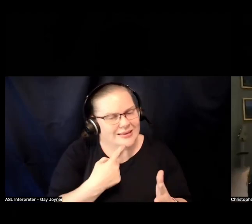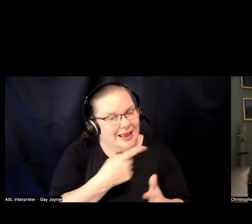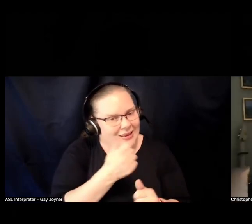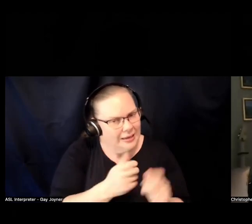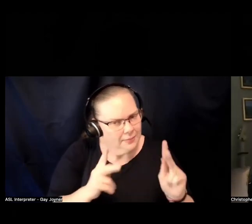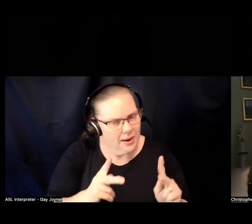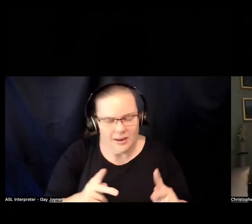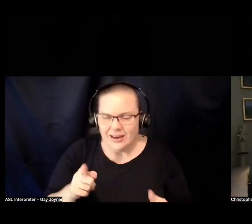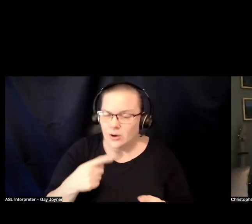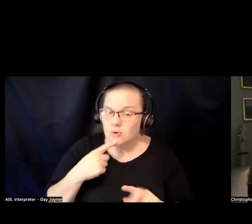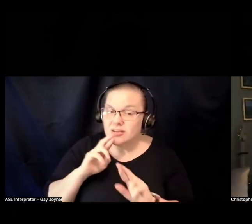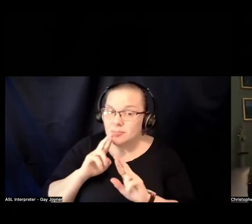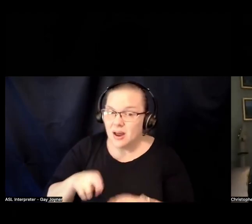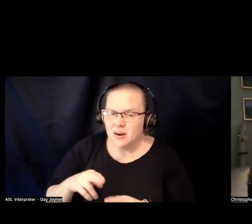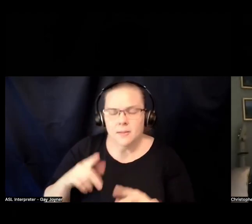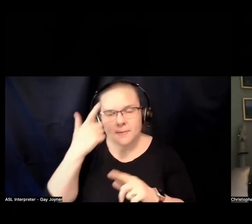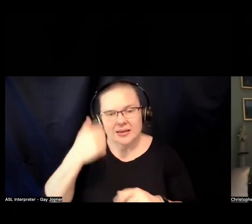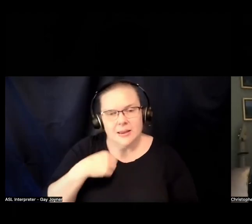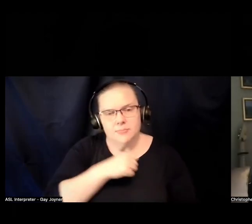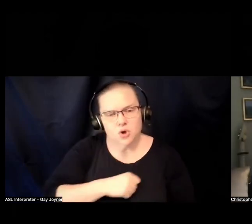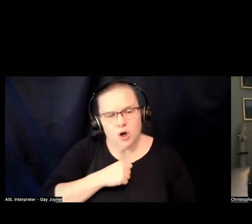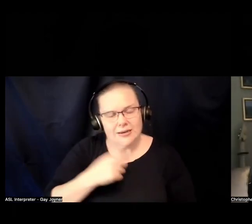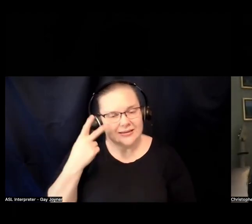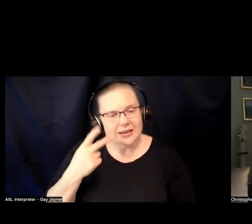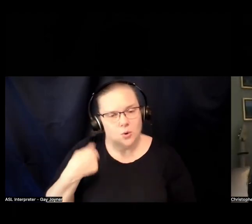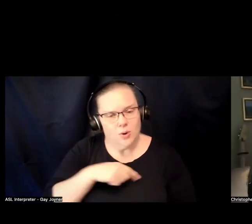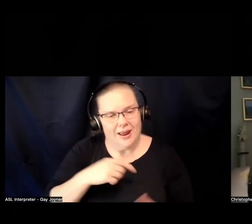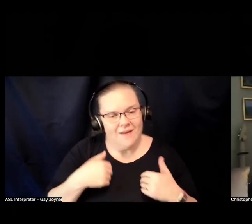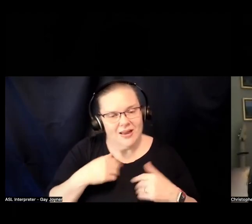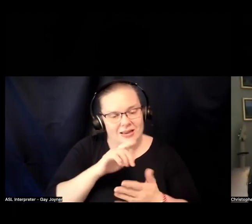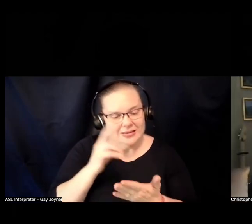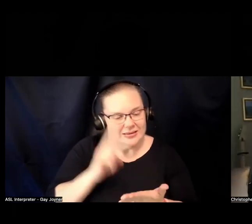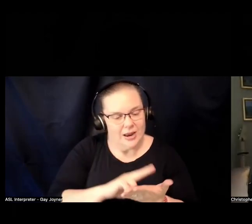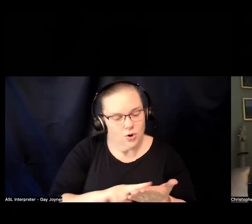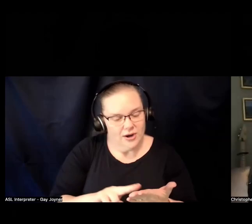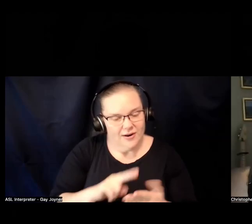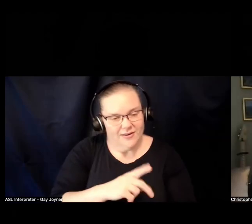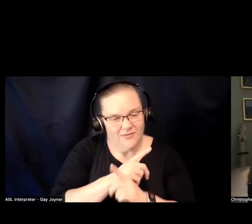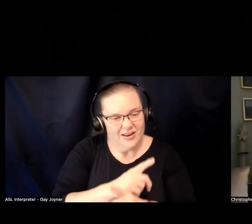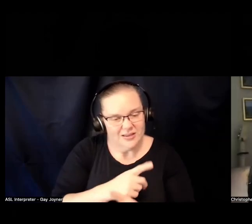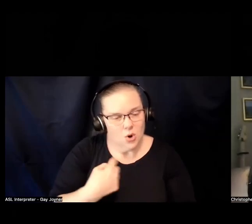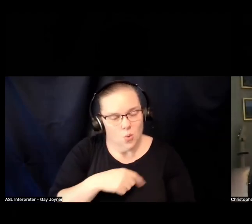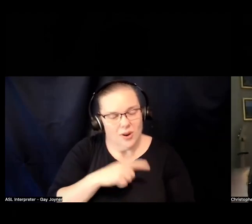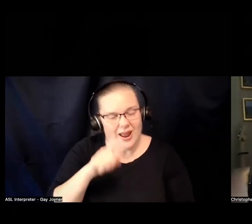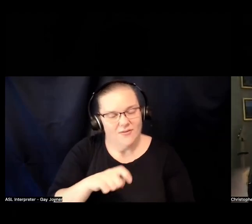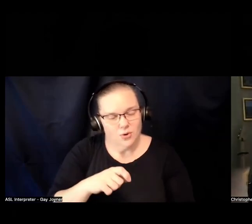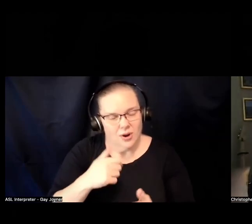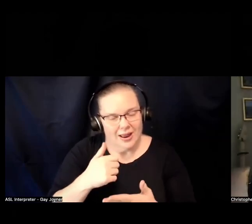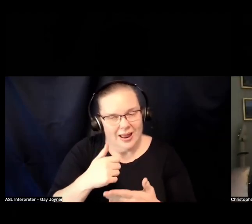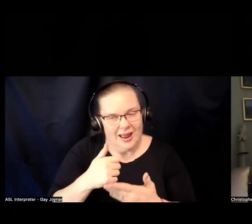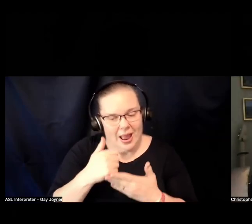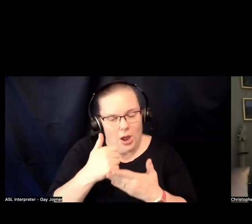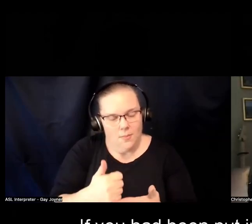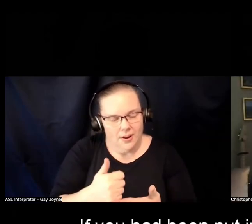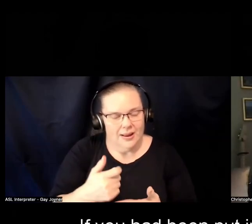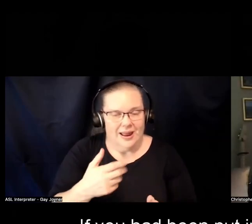He responded, because I am sorry to see that we have a Secretary of Defense who has to be assisted by a communist. I am sorry for our